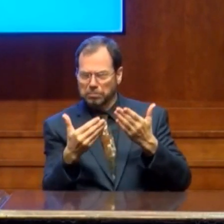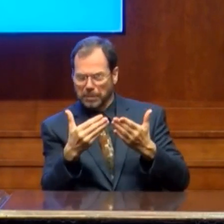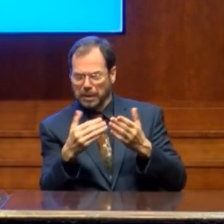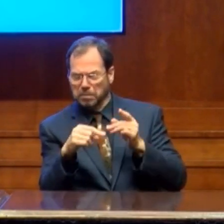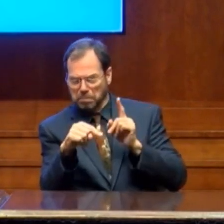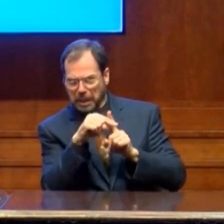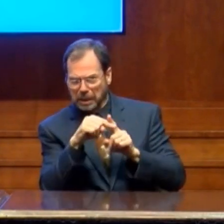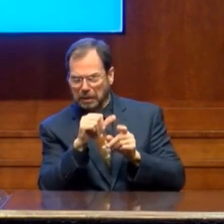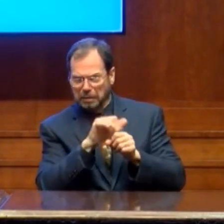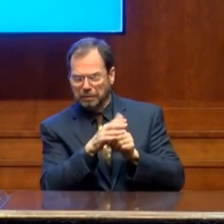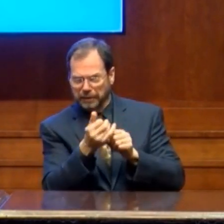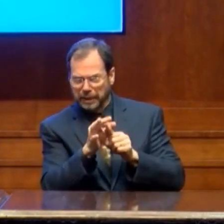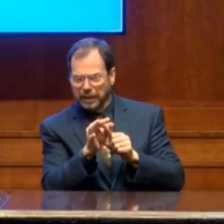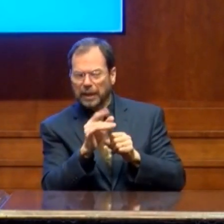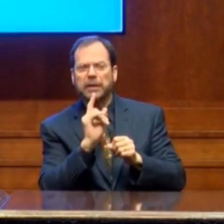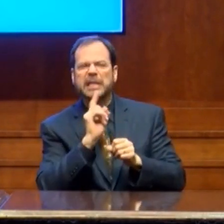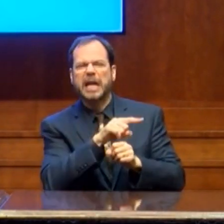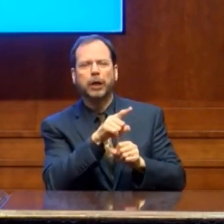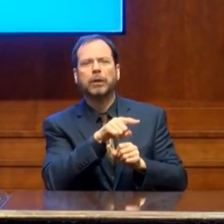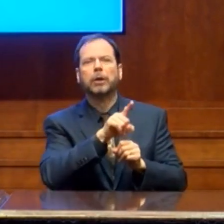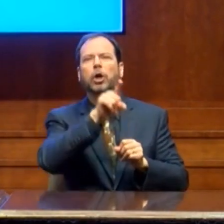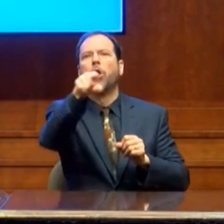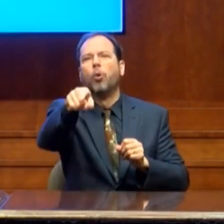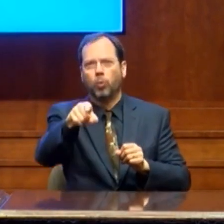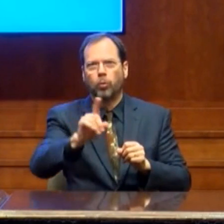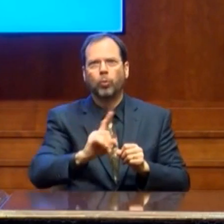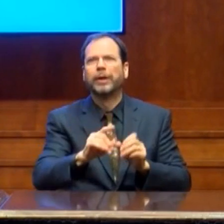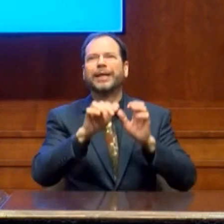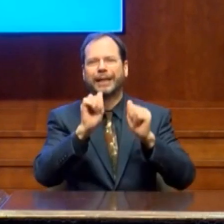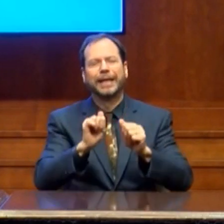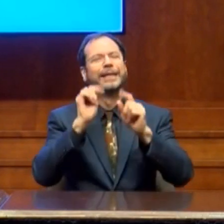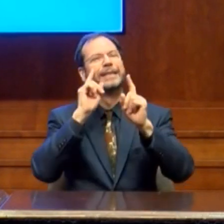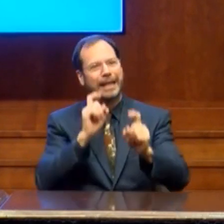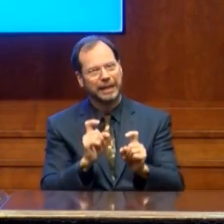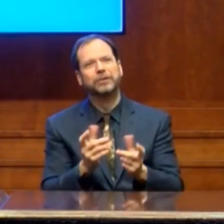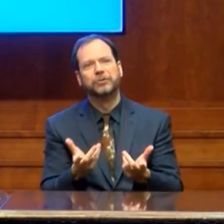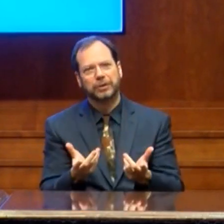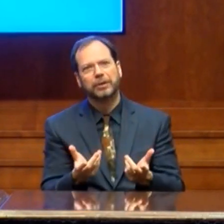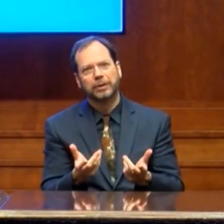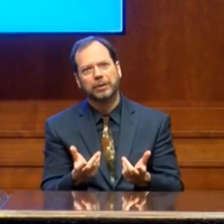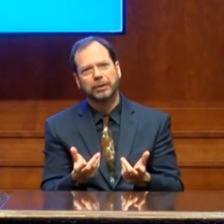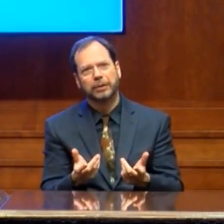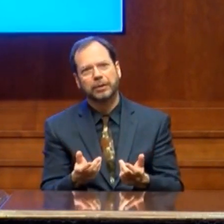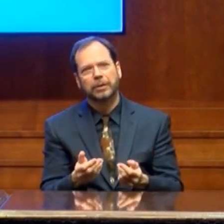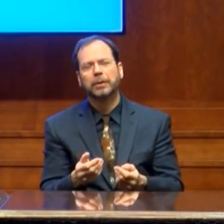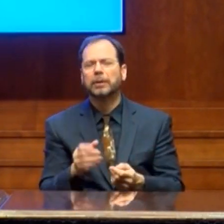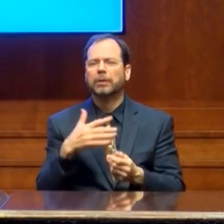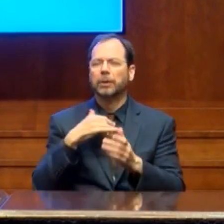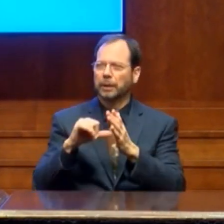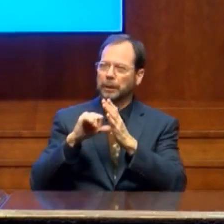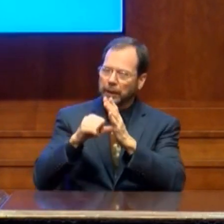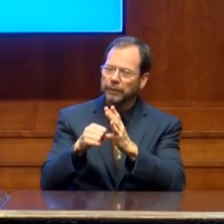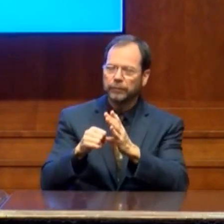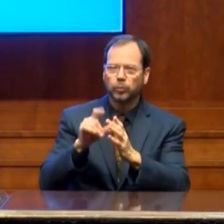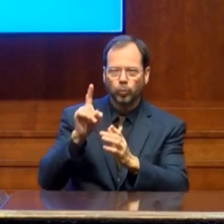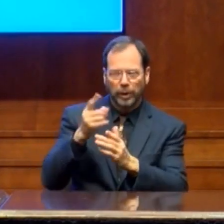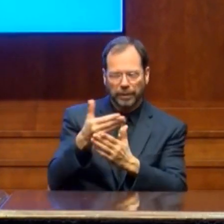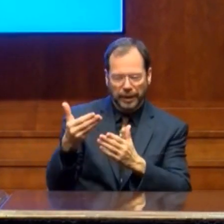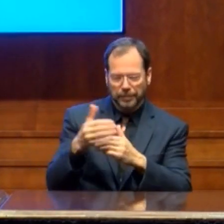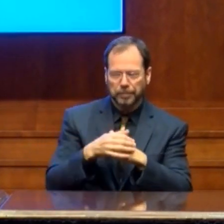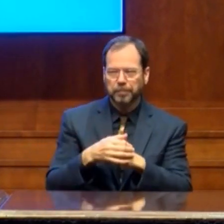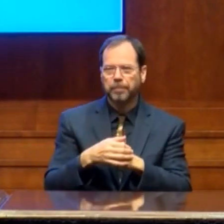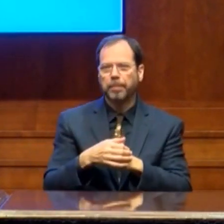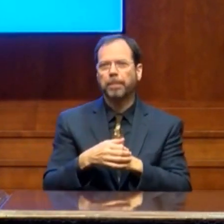test positive for COVID-19, and then direct you to go to a location where you can be tested for COVID-19. All that said, let me emphasize this